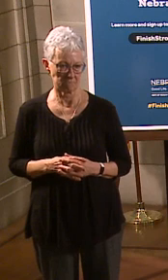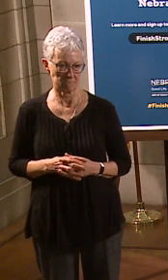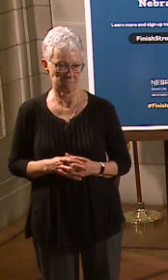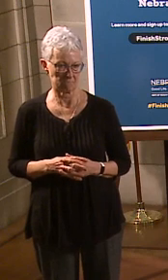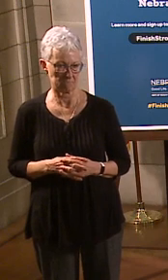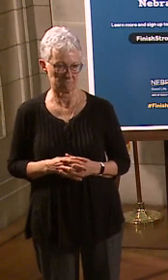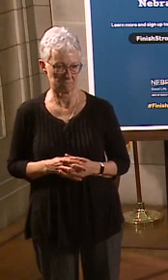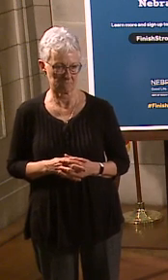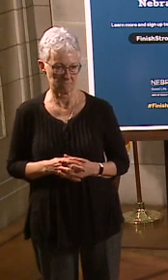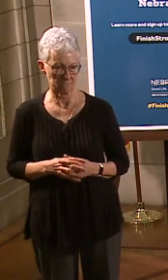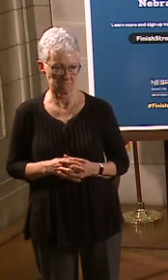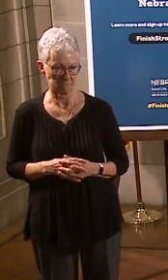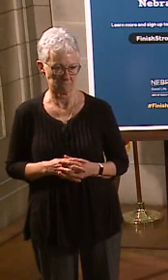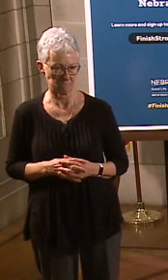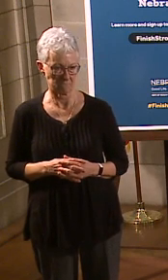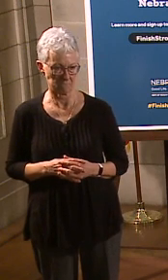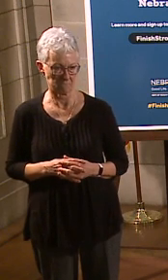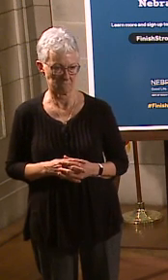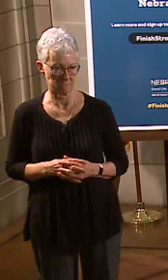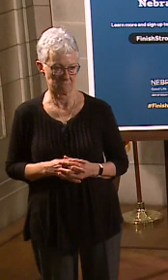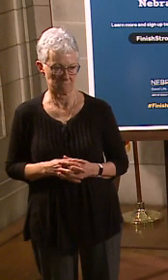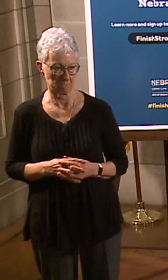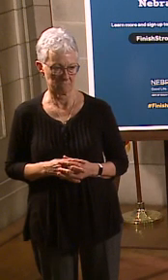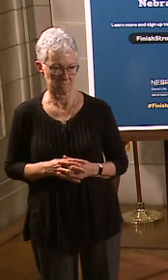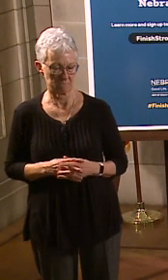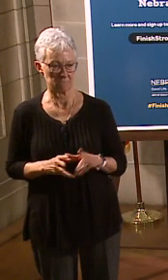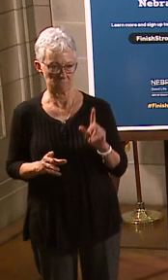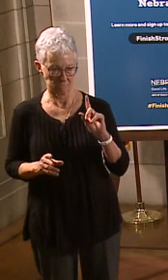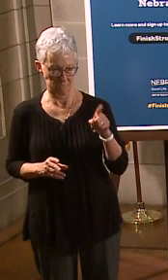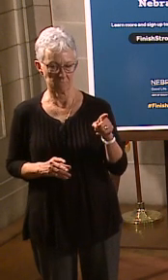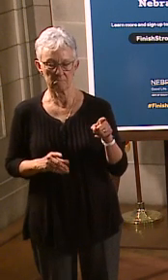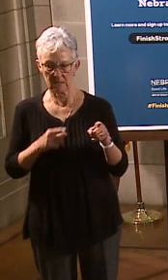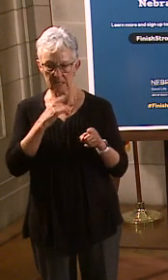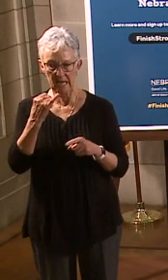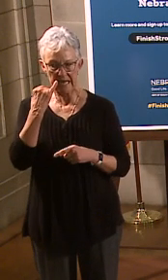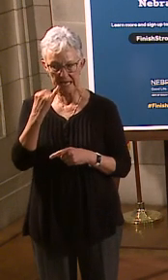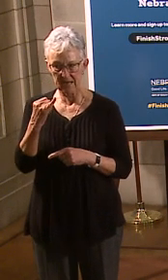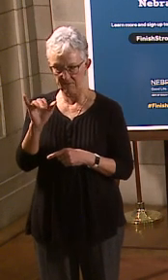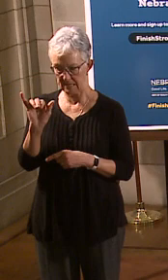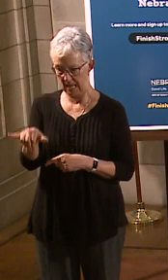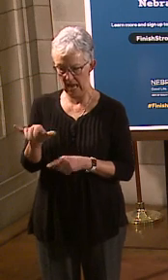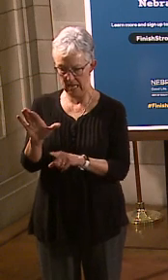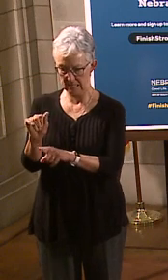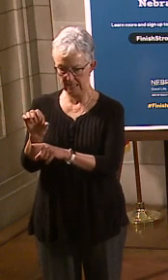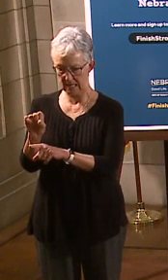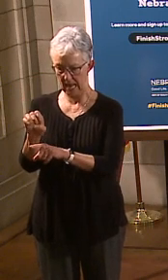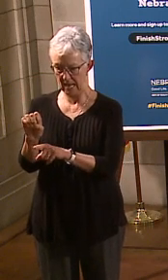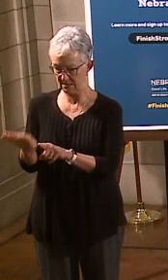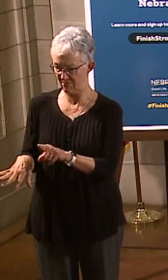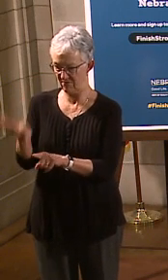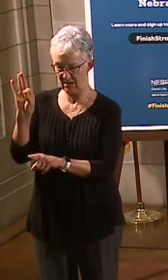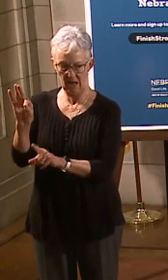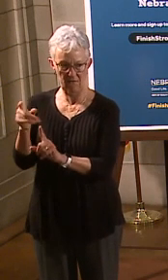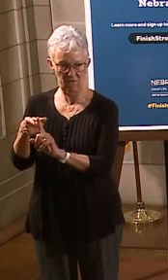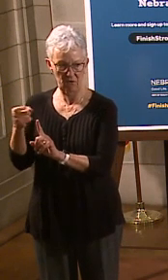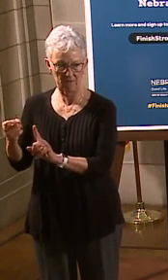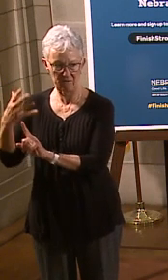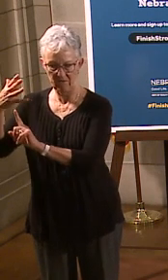in last week's statistics? Gary, if it was a case from 5 months ago, is that being counted in last week's statistics? If it's